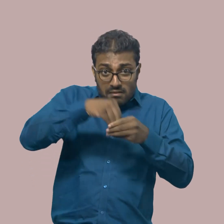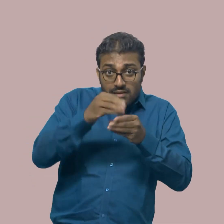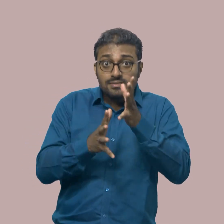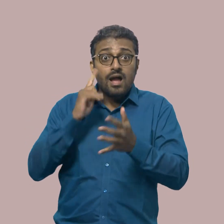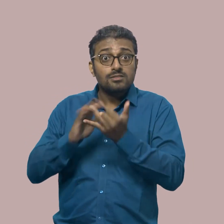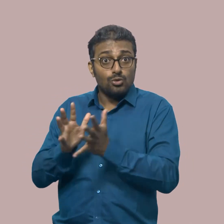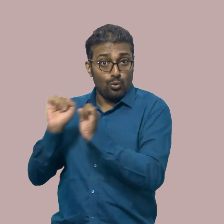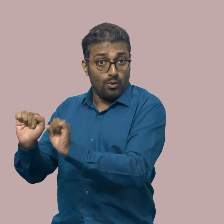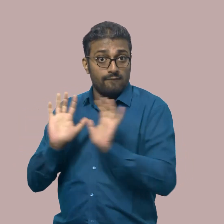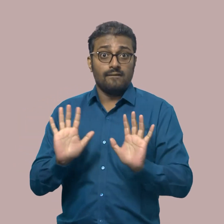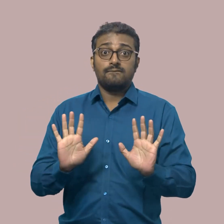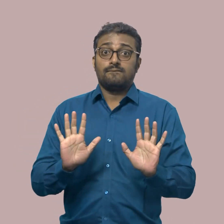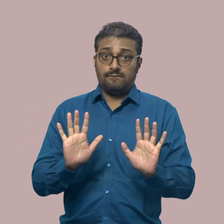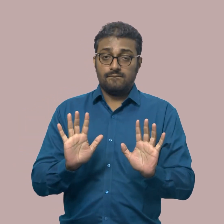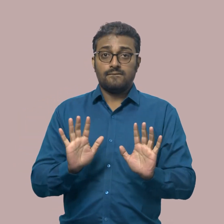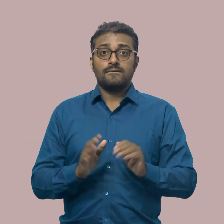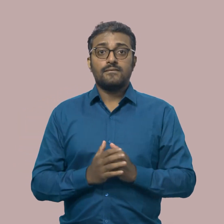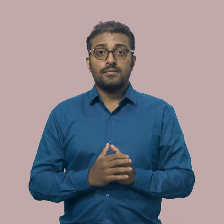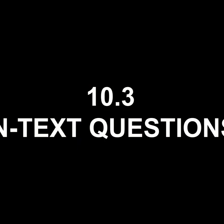adverb. About 10.2 sign can more.